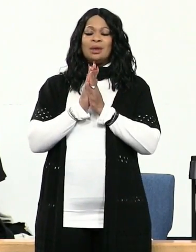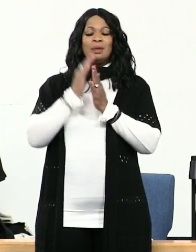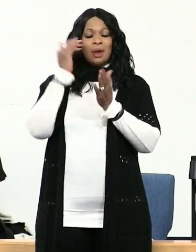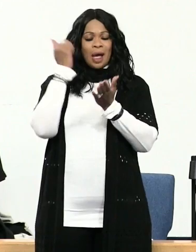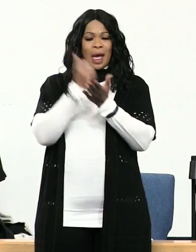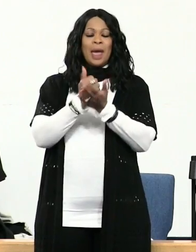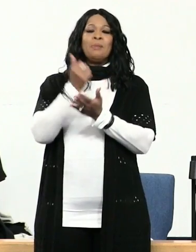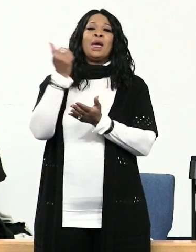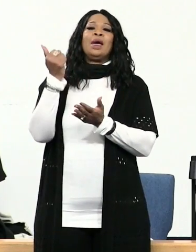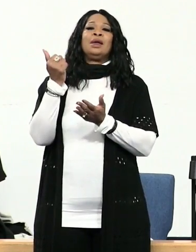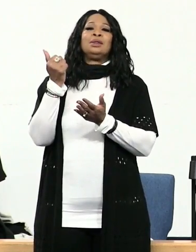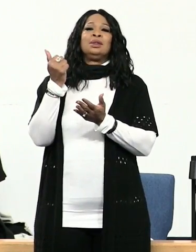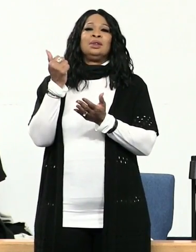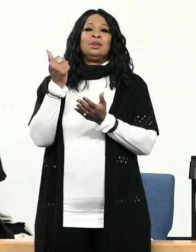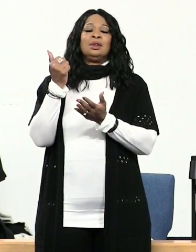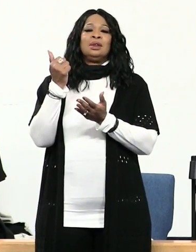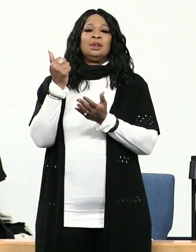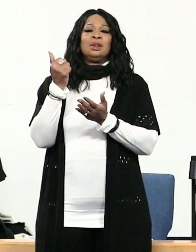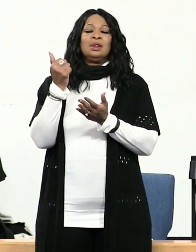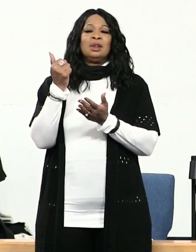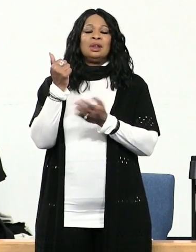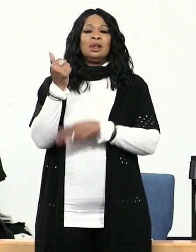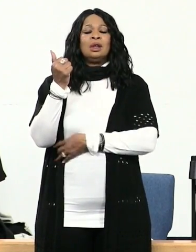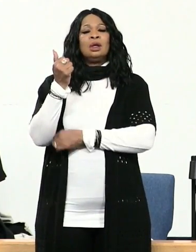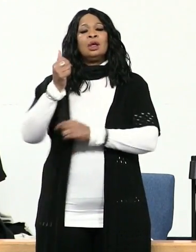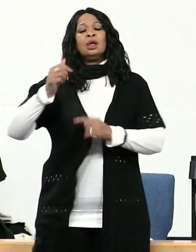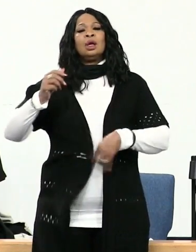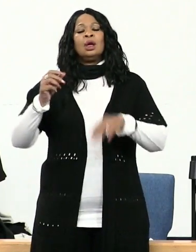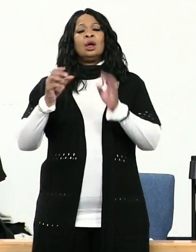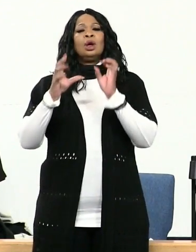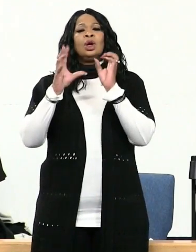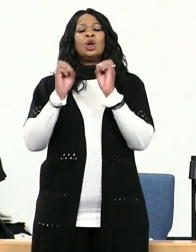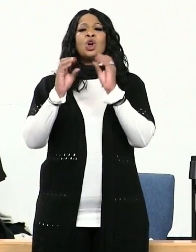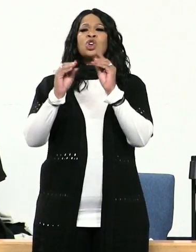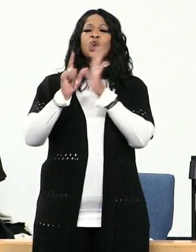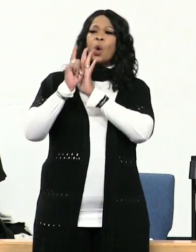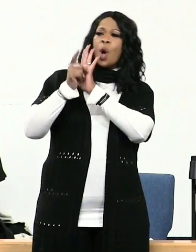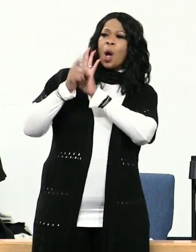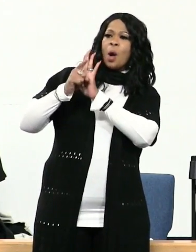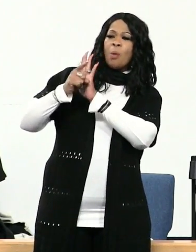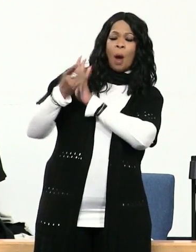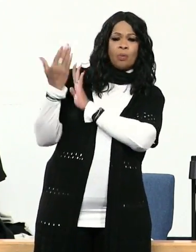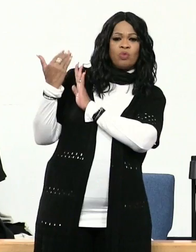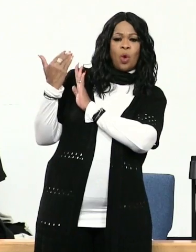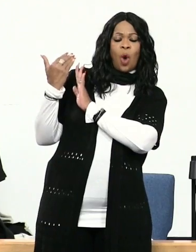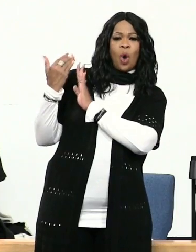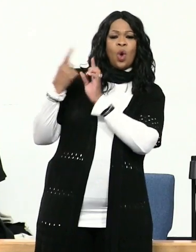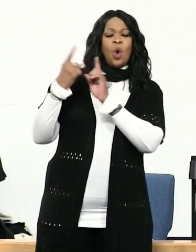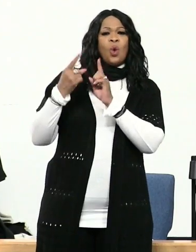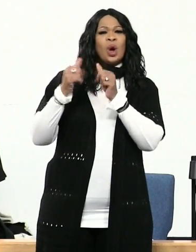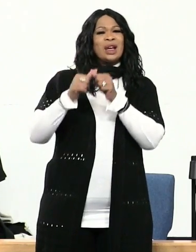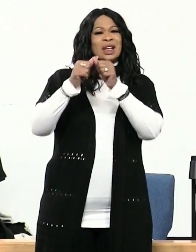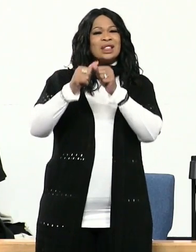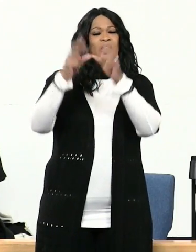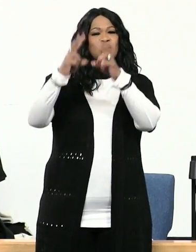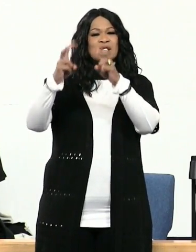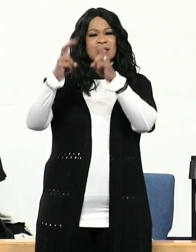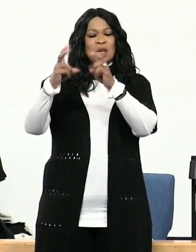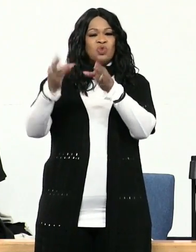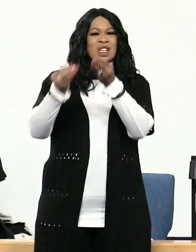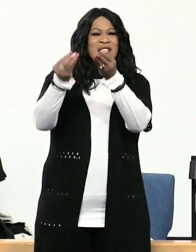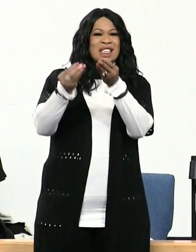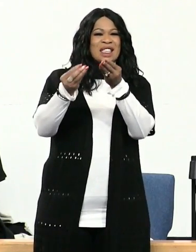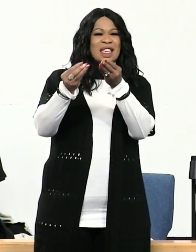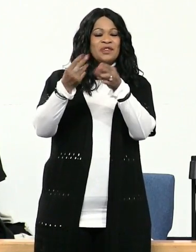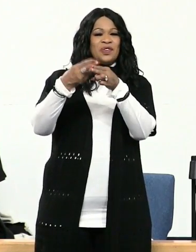pray. Amen. So as I said a moment ago, we're still in our current sermon series entitled Give